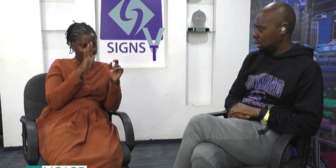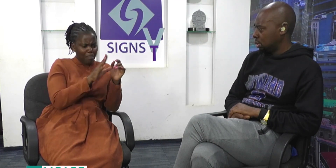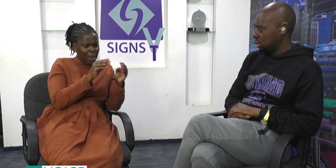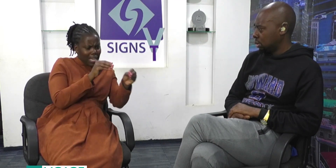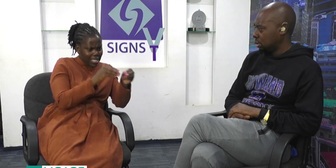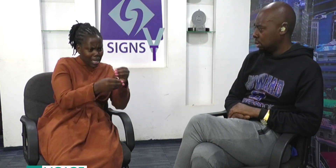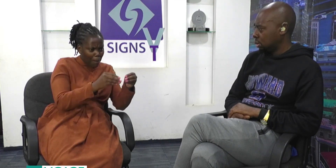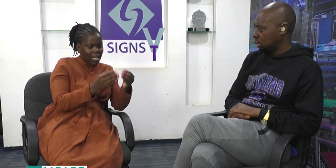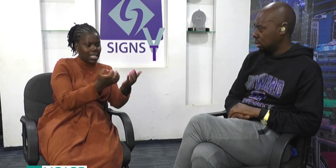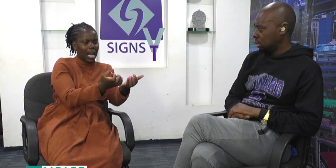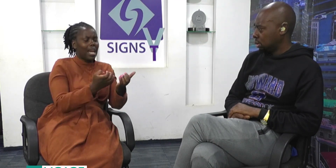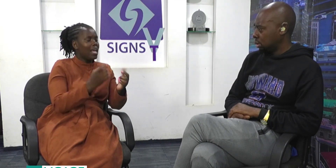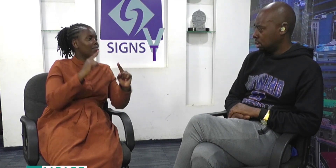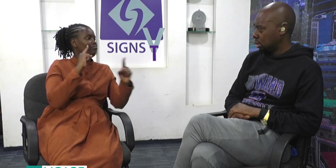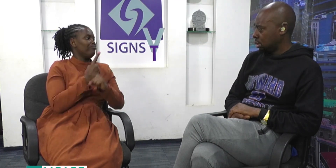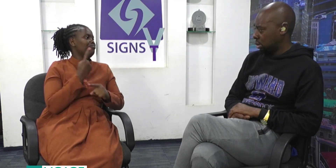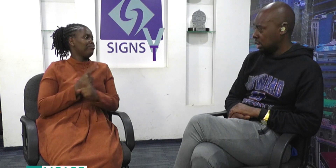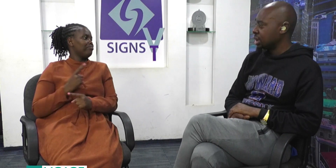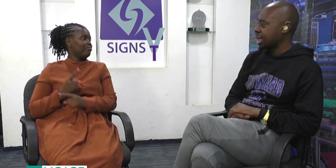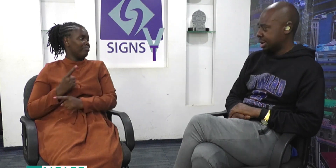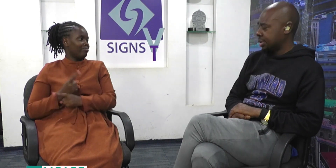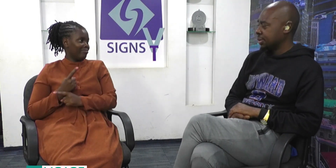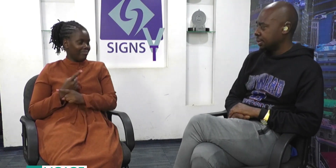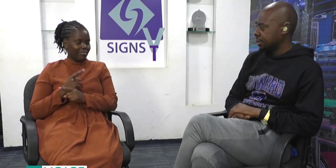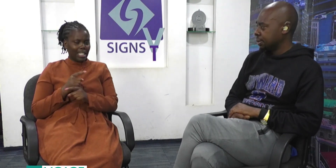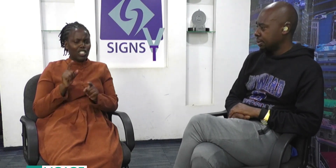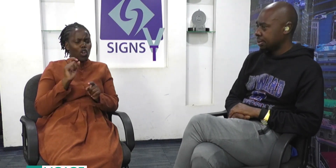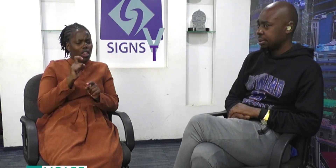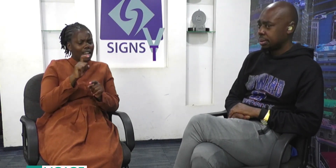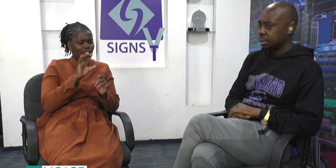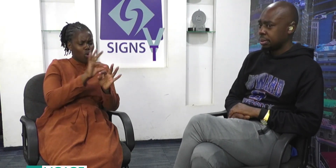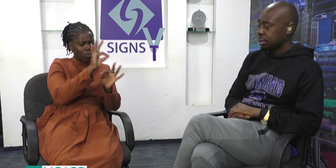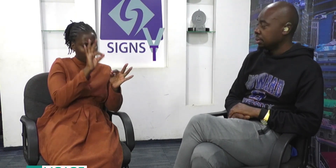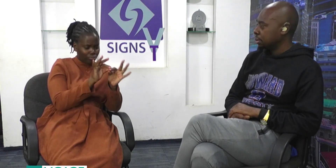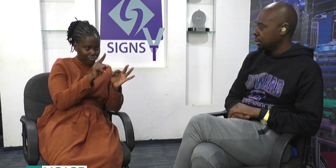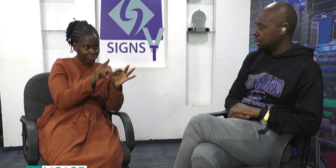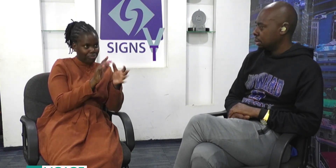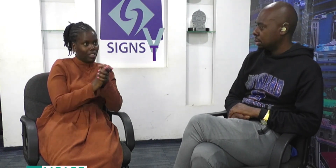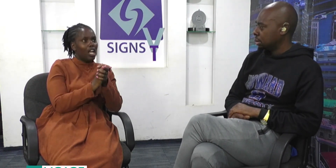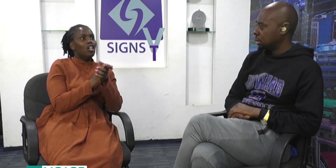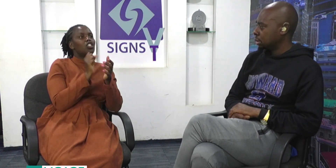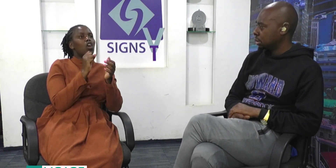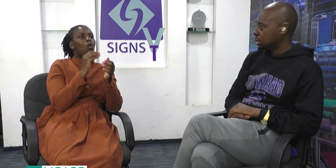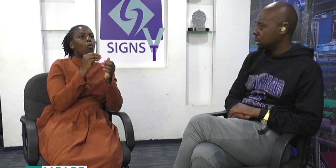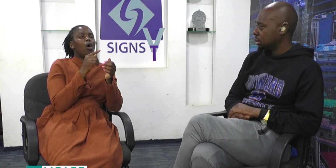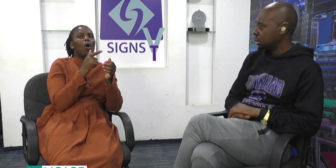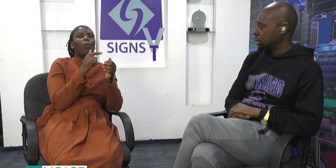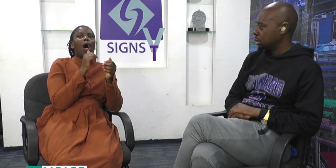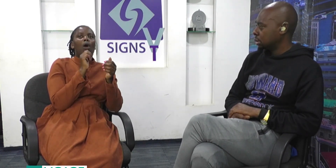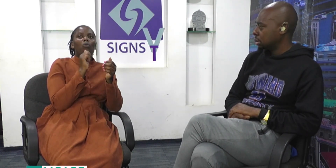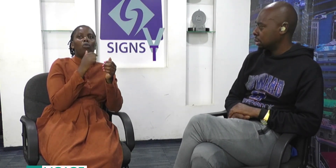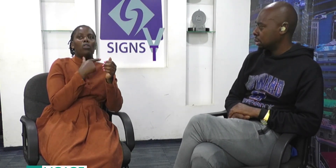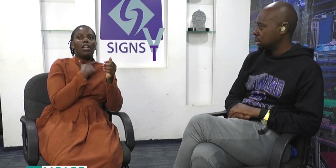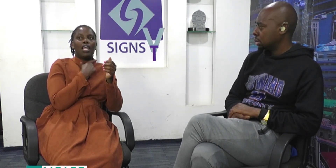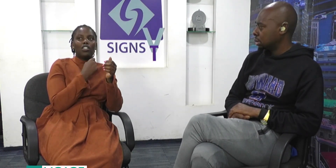people have different ways of understanding things. And for sure, we really need specifications in these